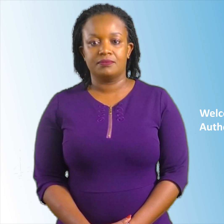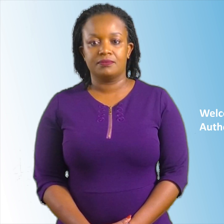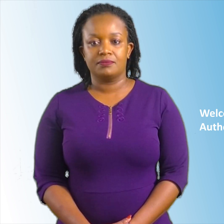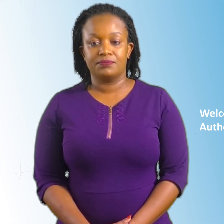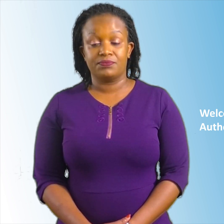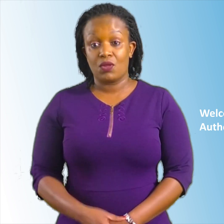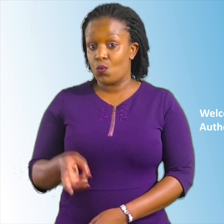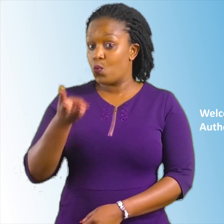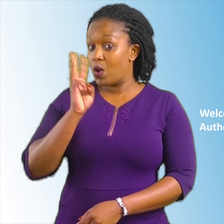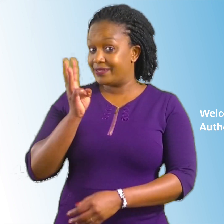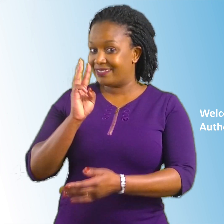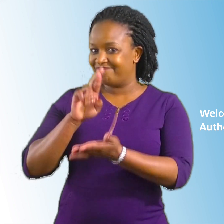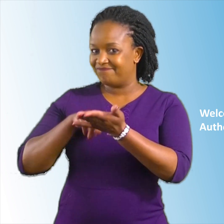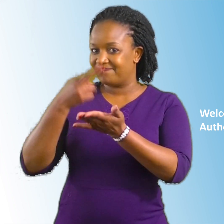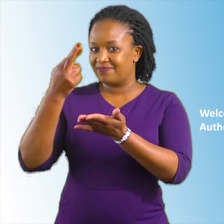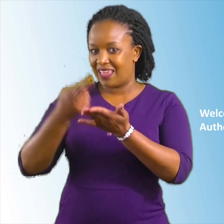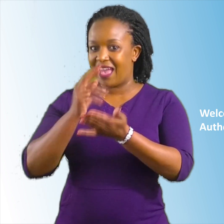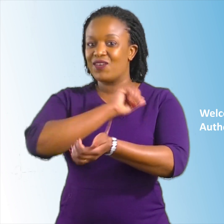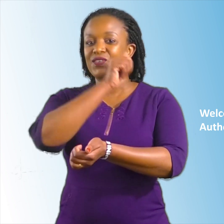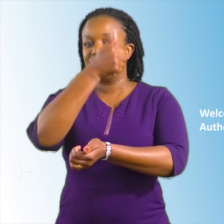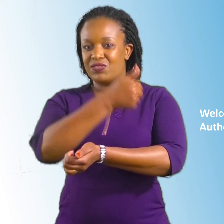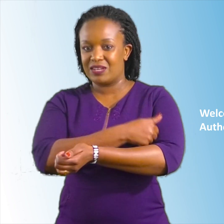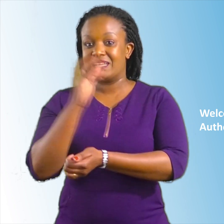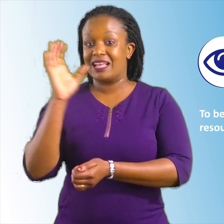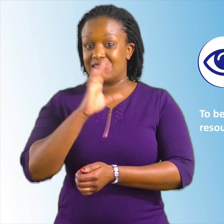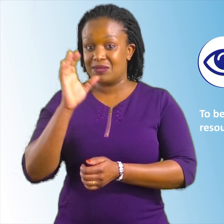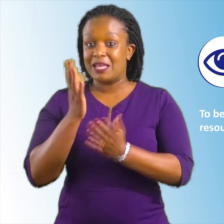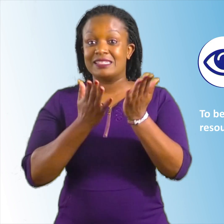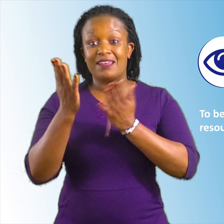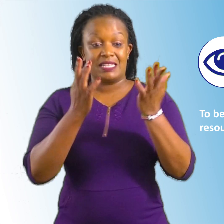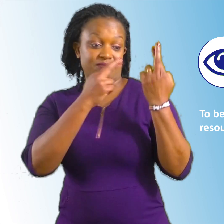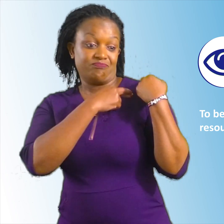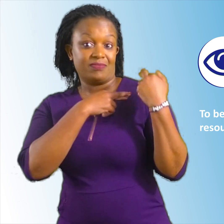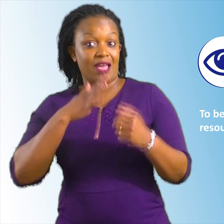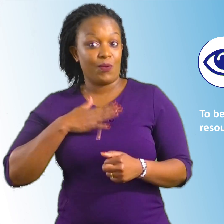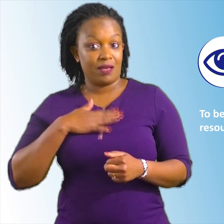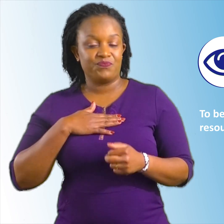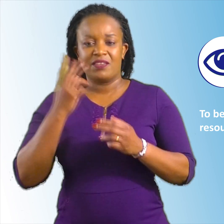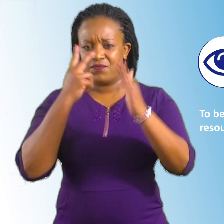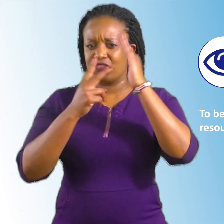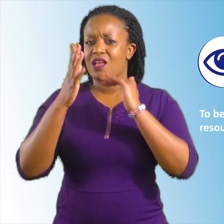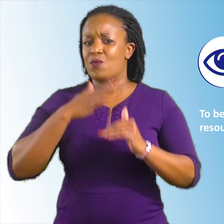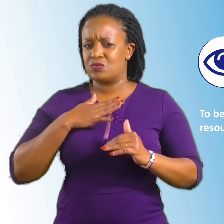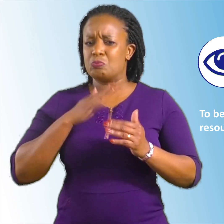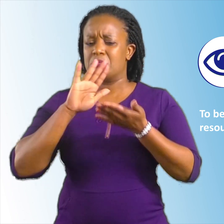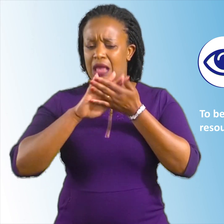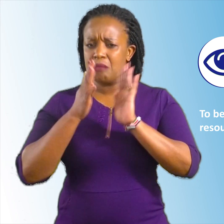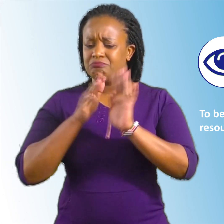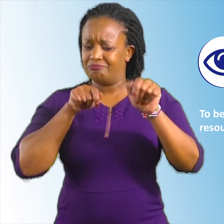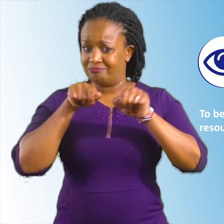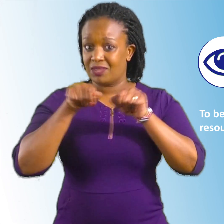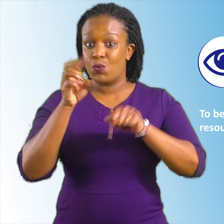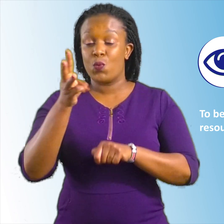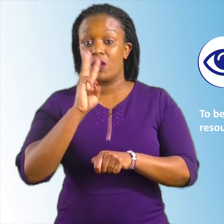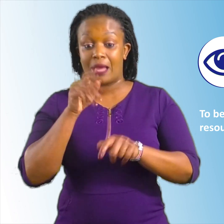Welcome to the Water Resources Authority Customer Service Charter. Our vision is to be an exemplary regulator of water